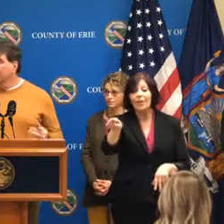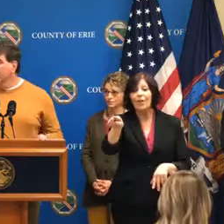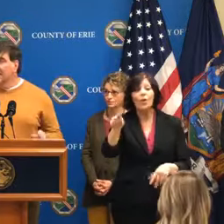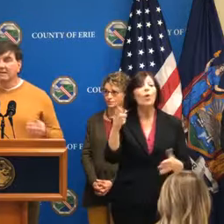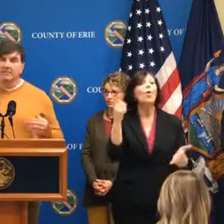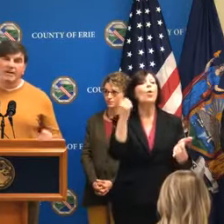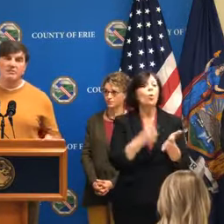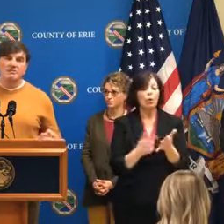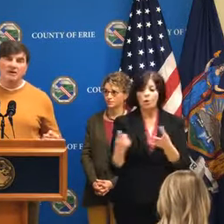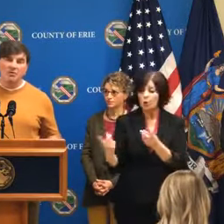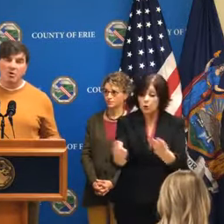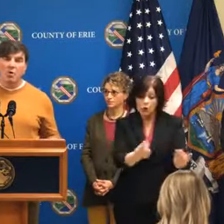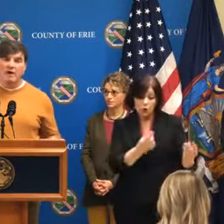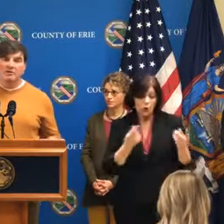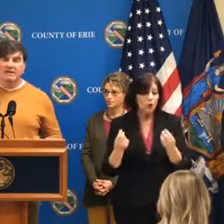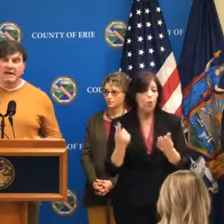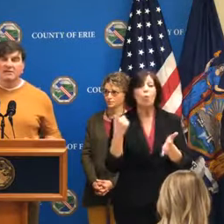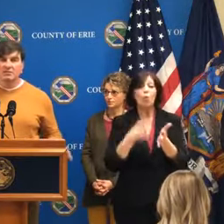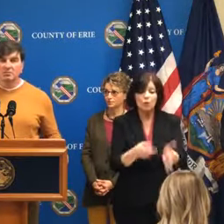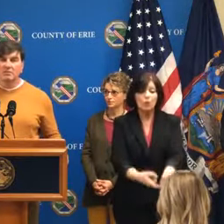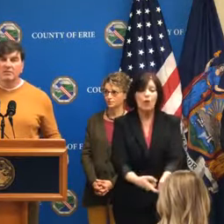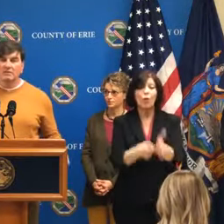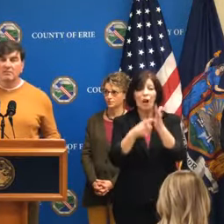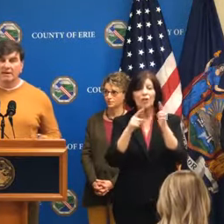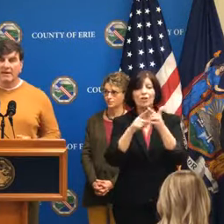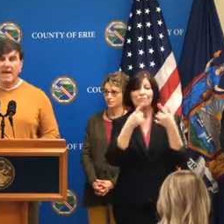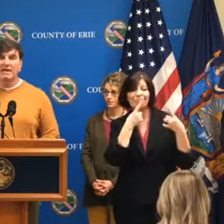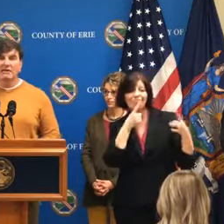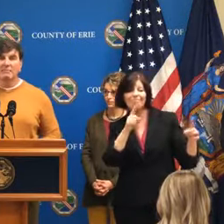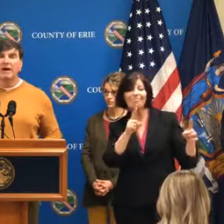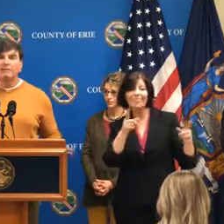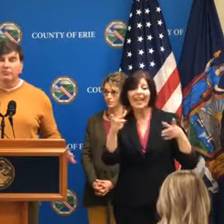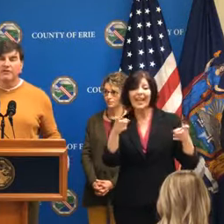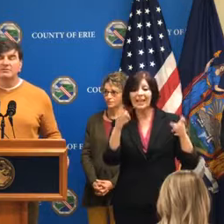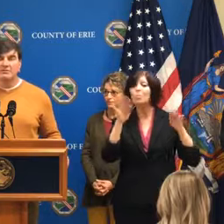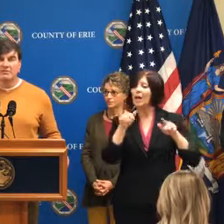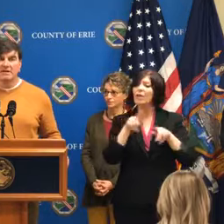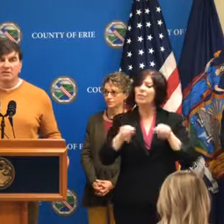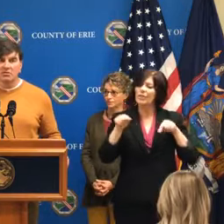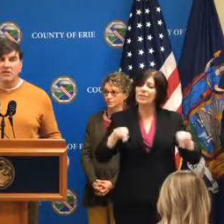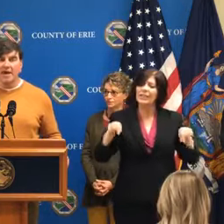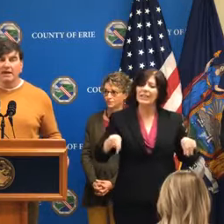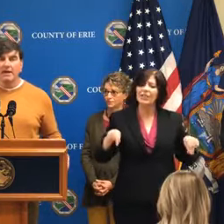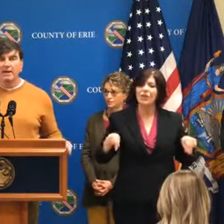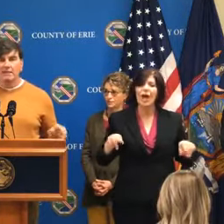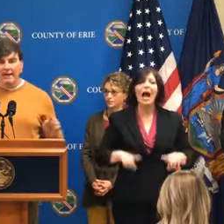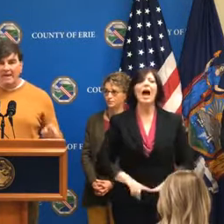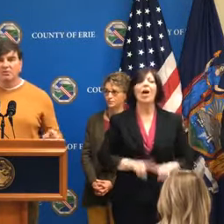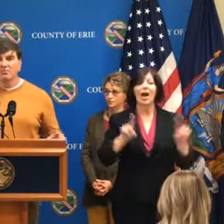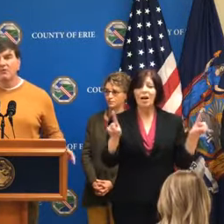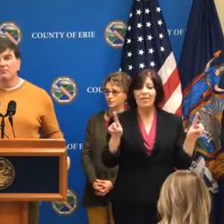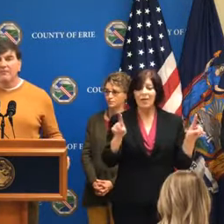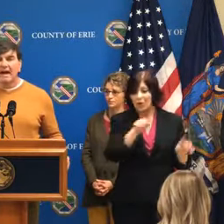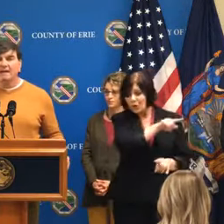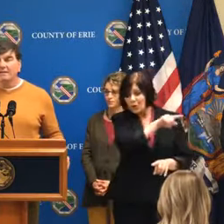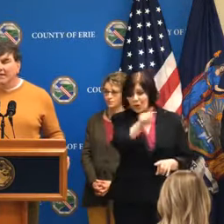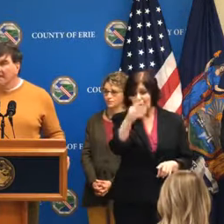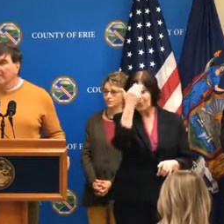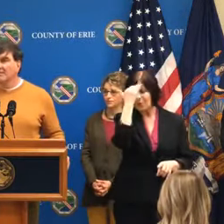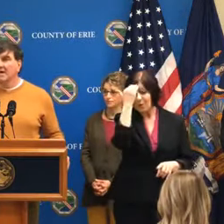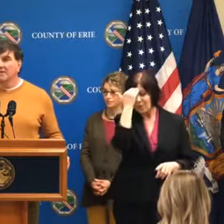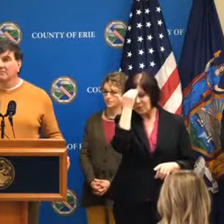that are taken, the measures that are required to get us through this are being handled by the professionals that can do that. But as you have heard from Doc